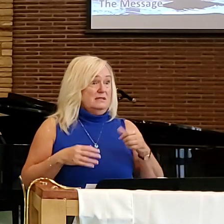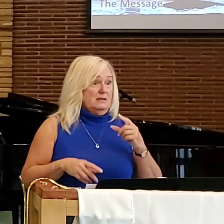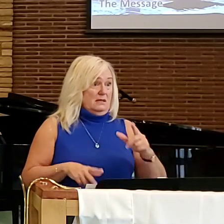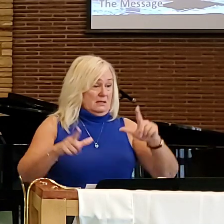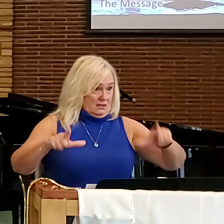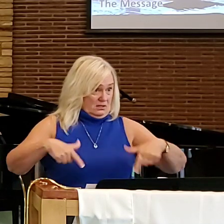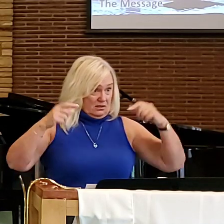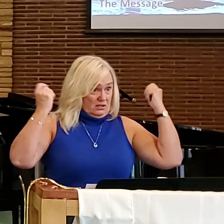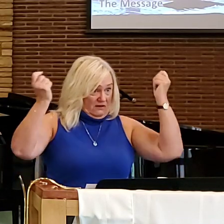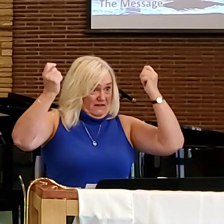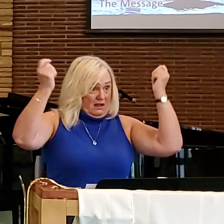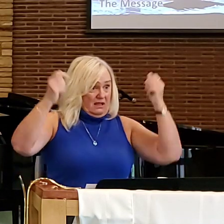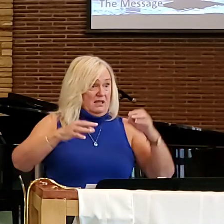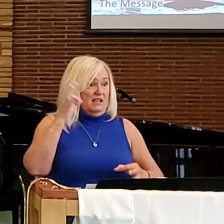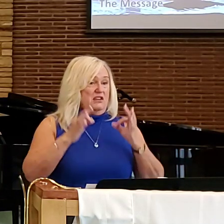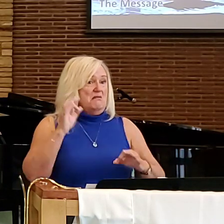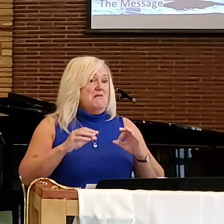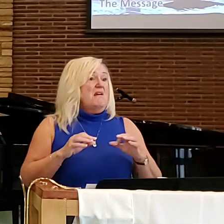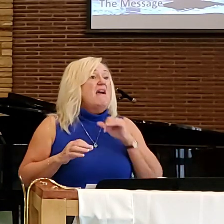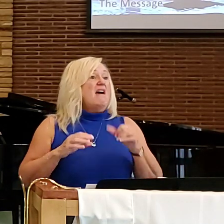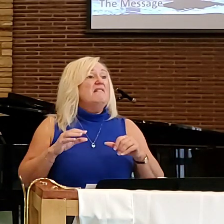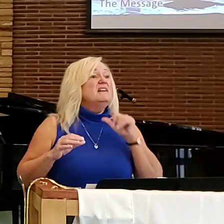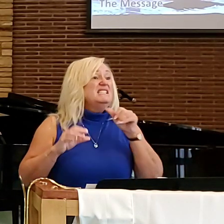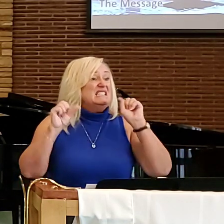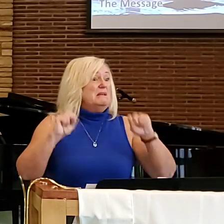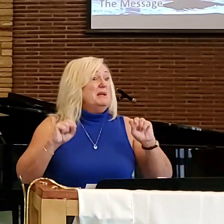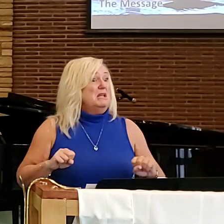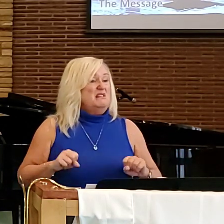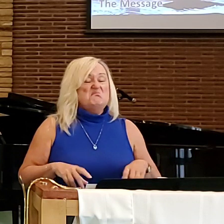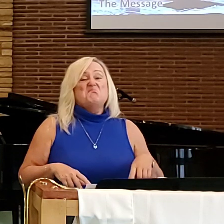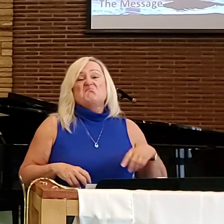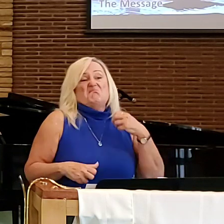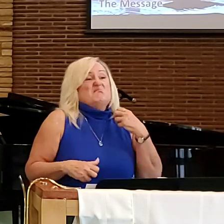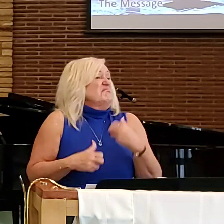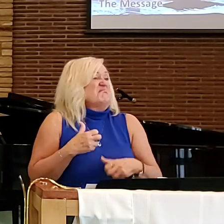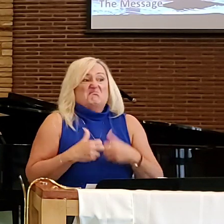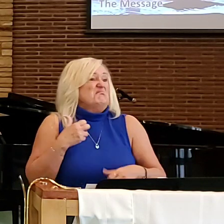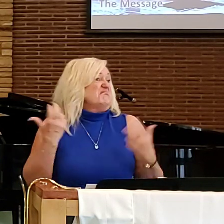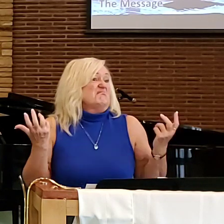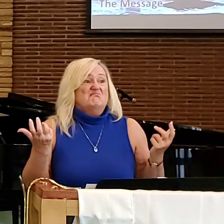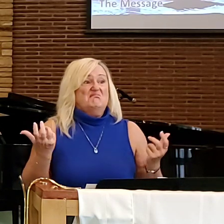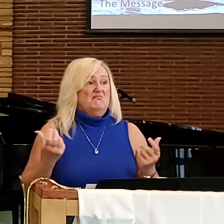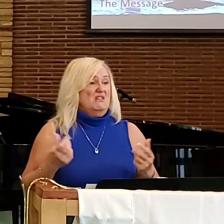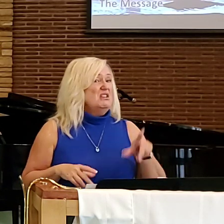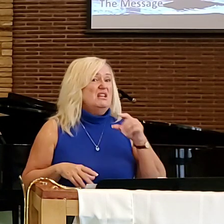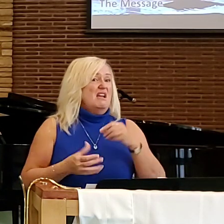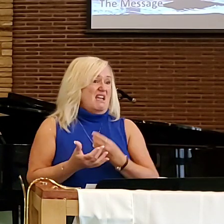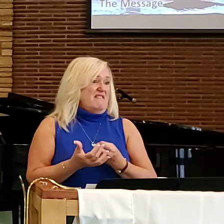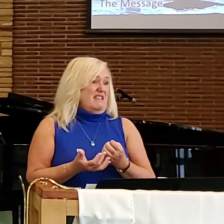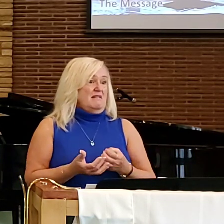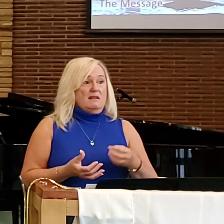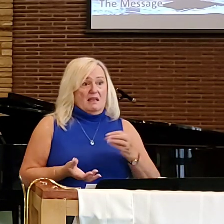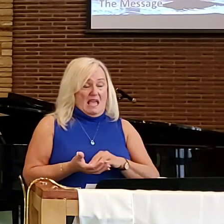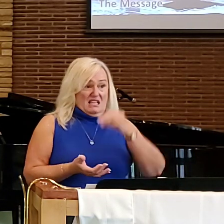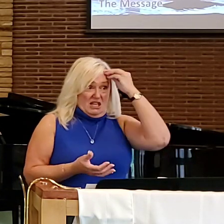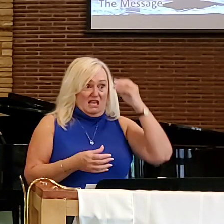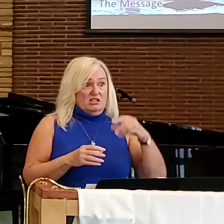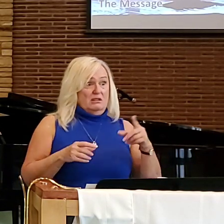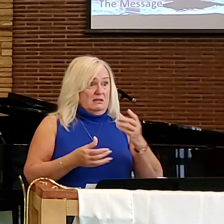You have a disability? Tough. You didn't have the education that some got, the